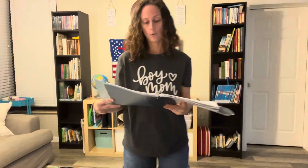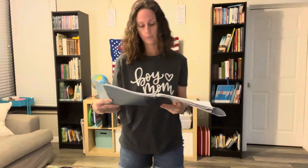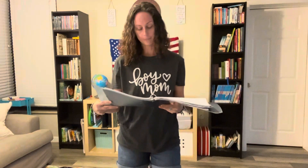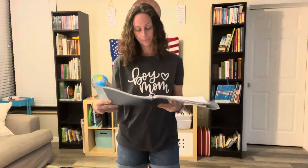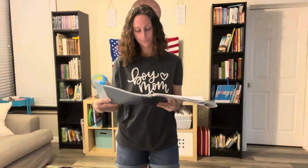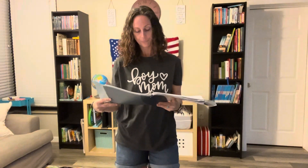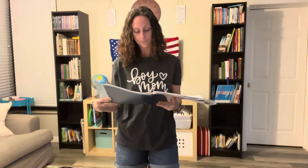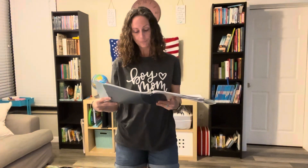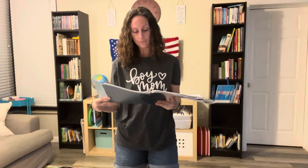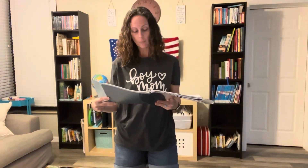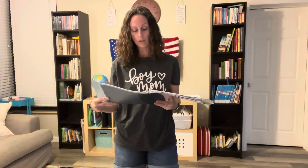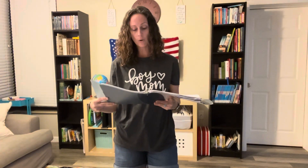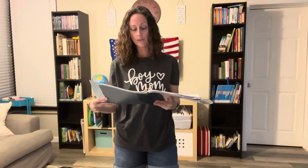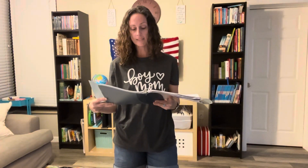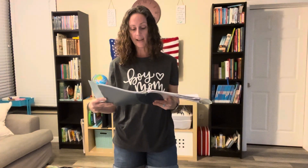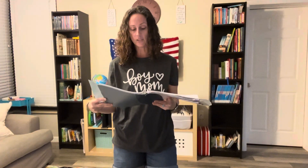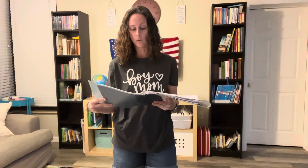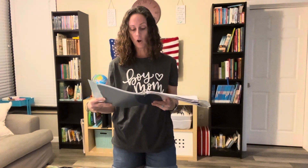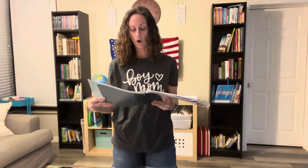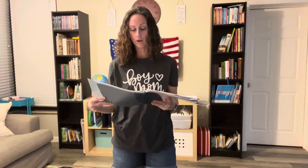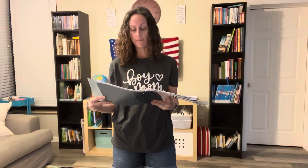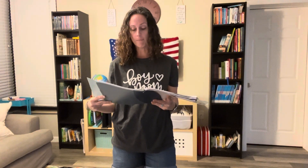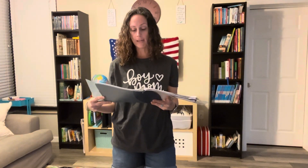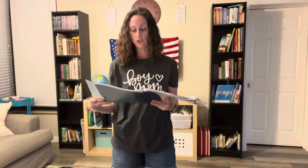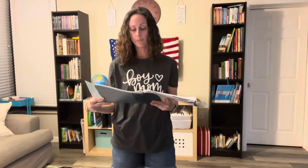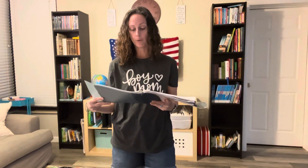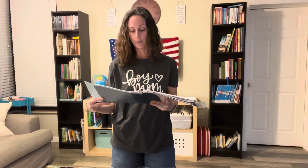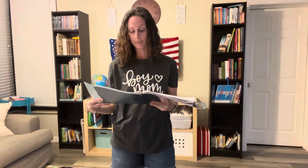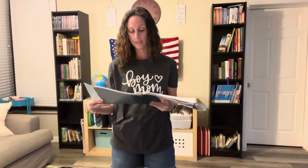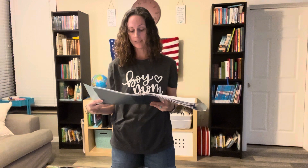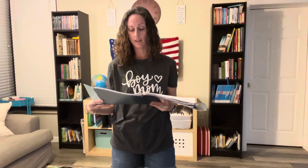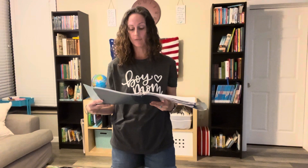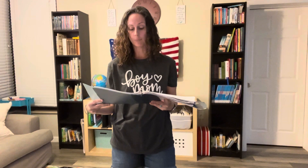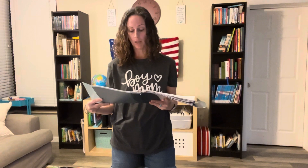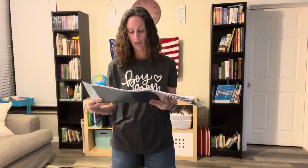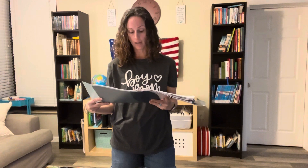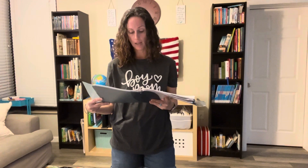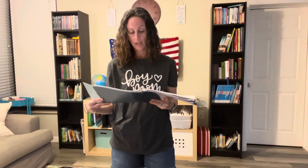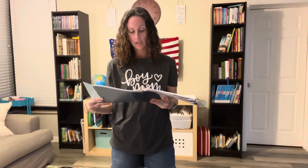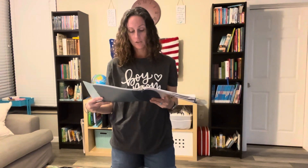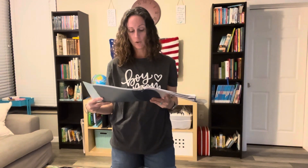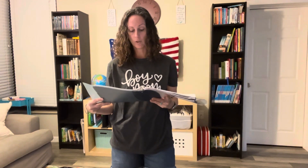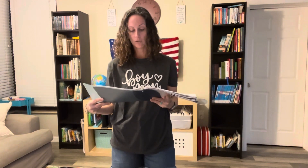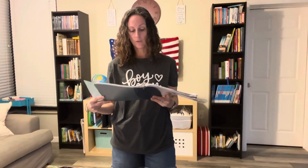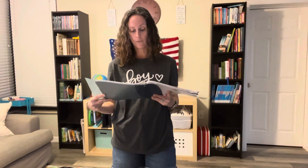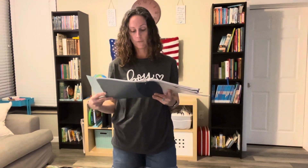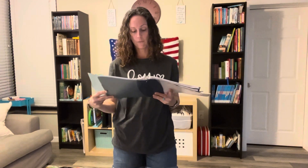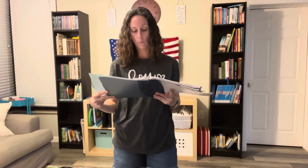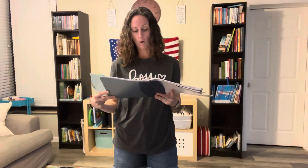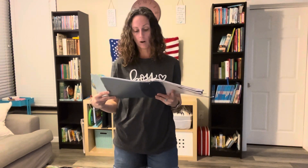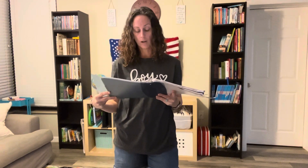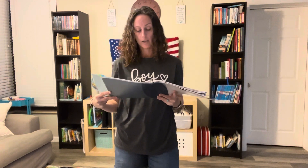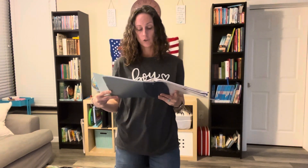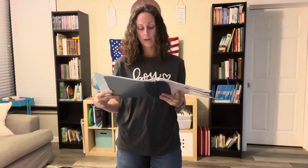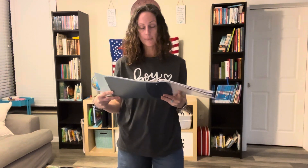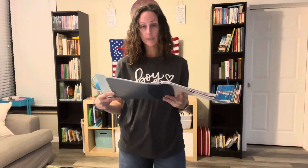So we're going to go on to science. What are the major purposes of blood? So there's 4: